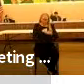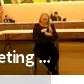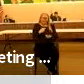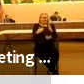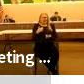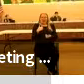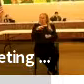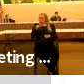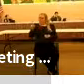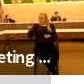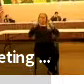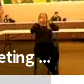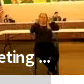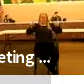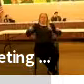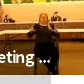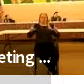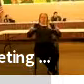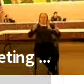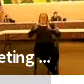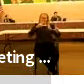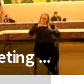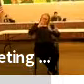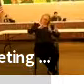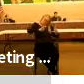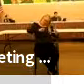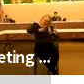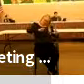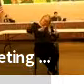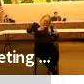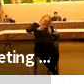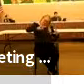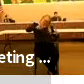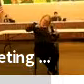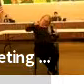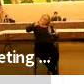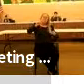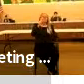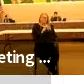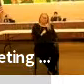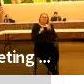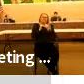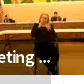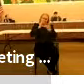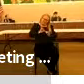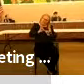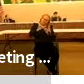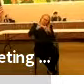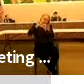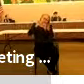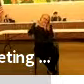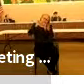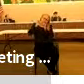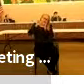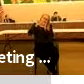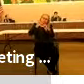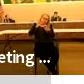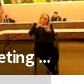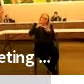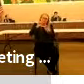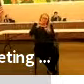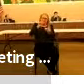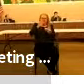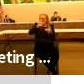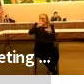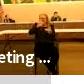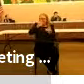the 100-foot mark. 97? Well, it's drawn at 100 feet, but if you look, there's one little corner that peeks over the edge